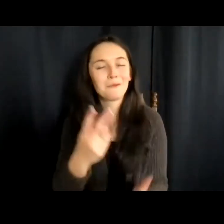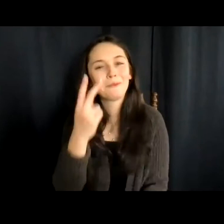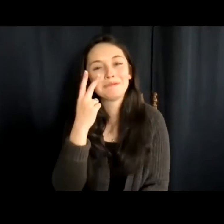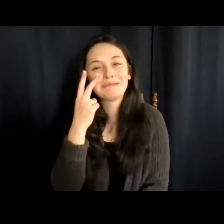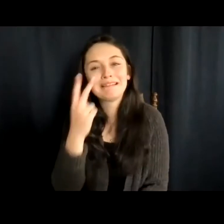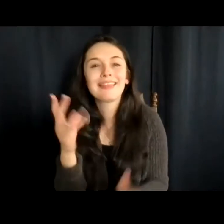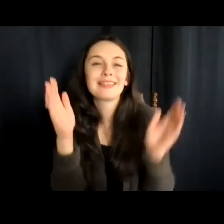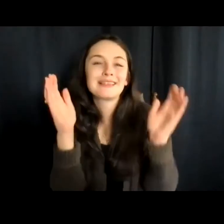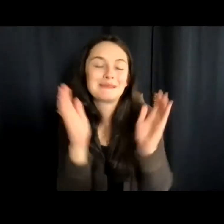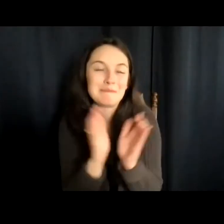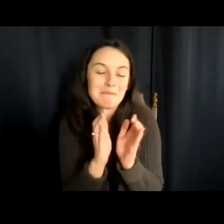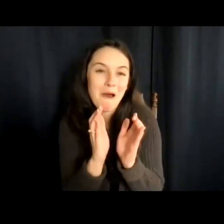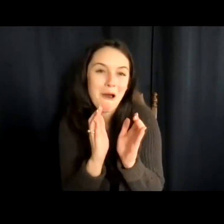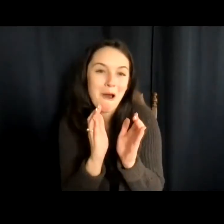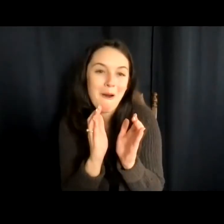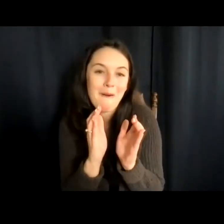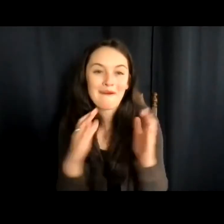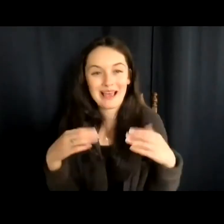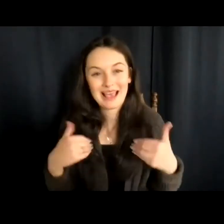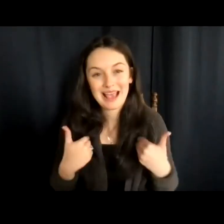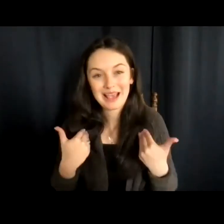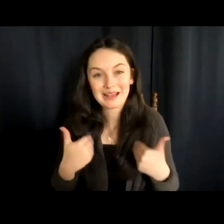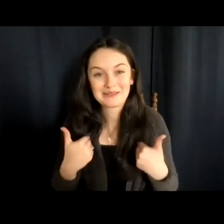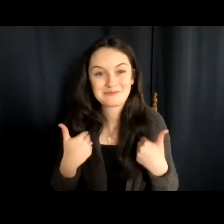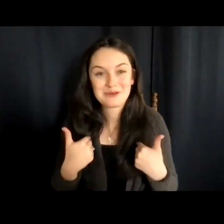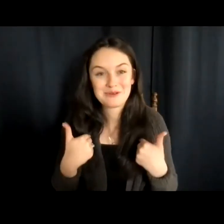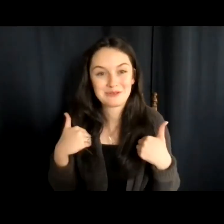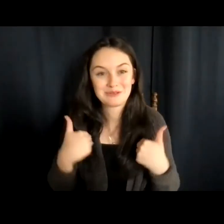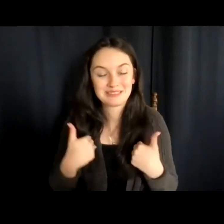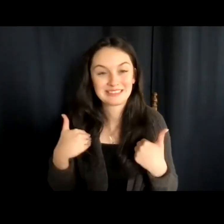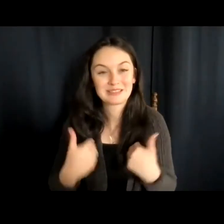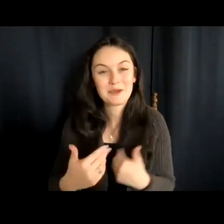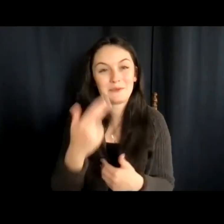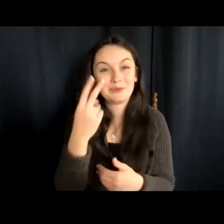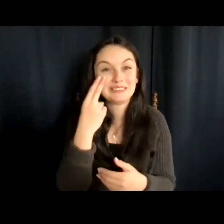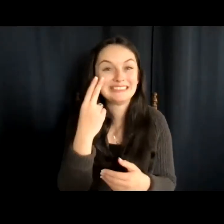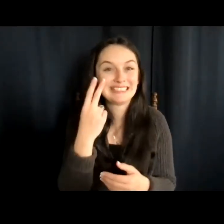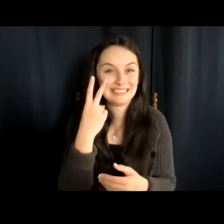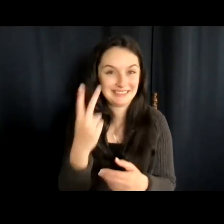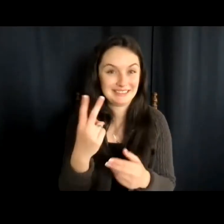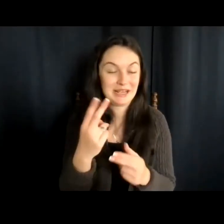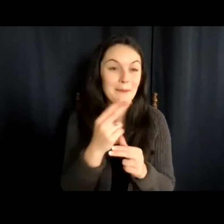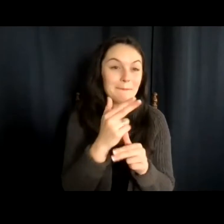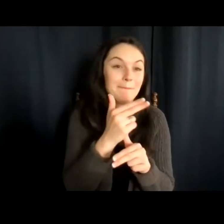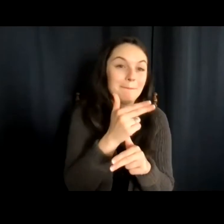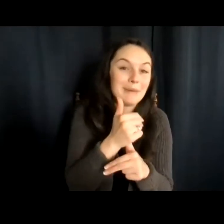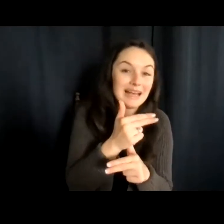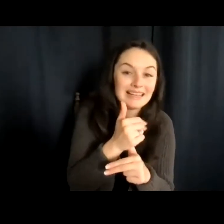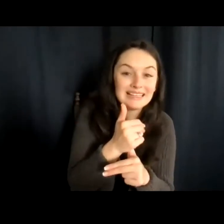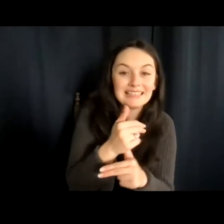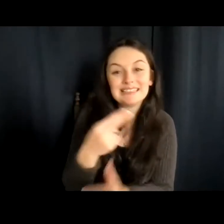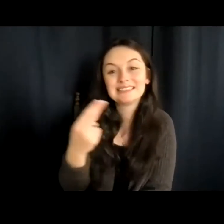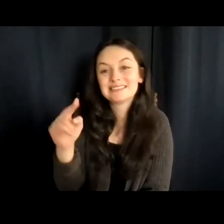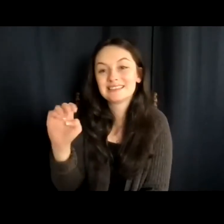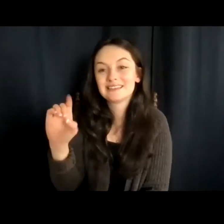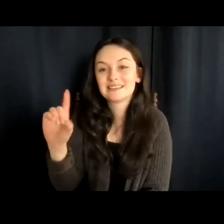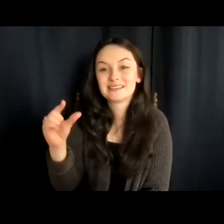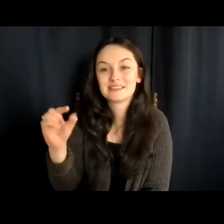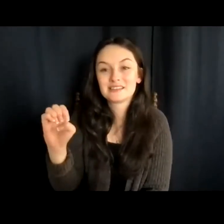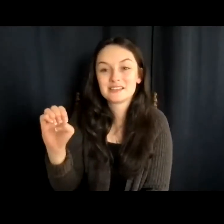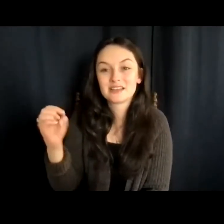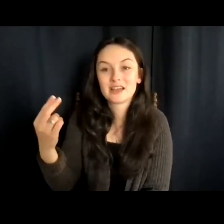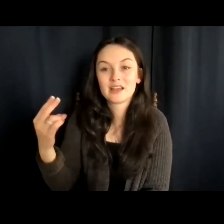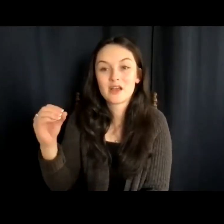I think they might have hedgehogs and things like that. So that's what's coming up with our field trips. And